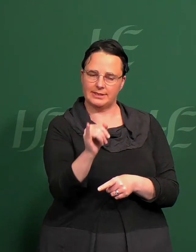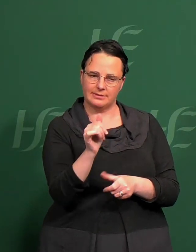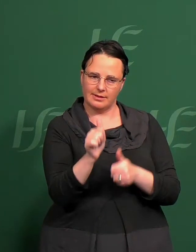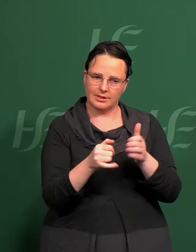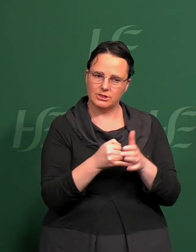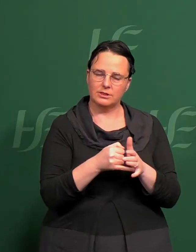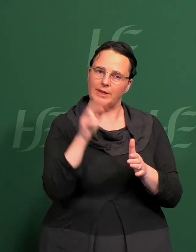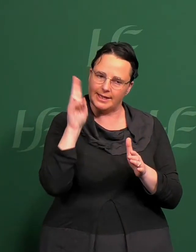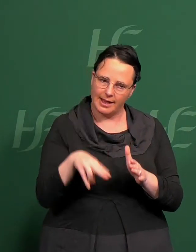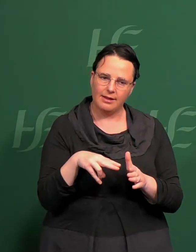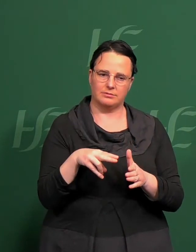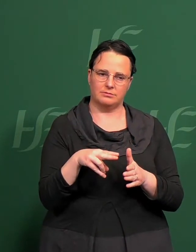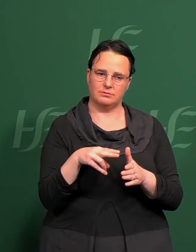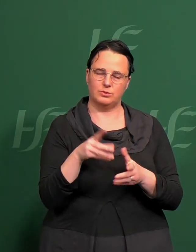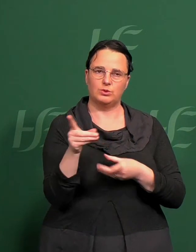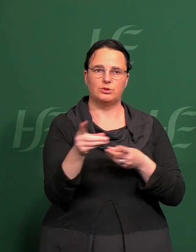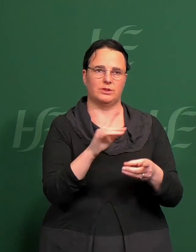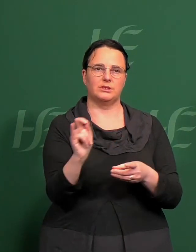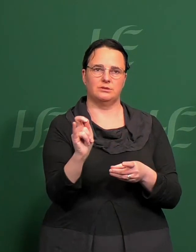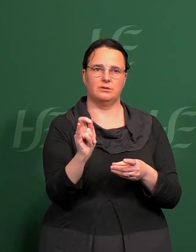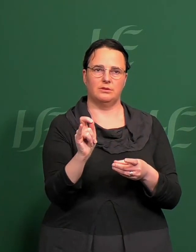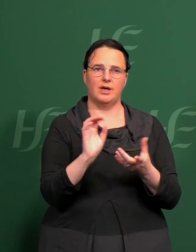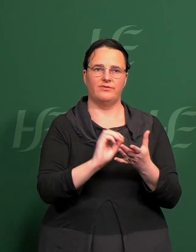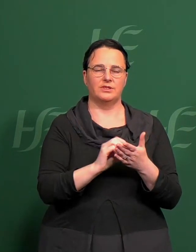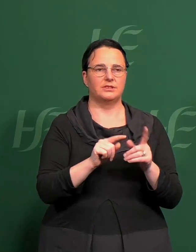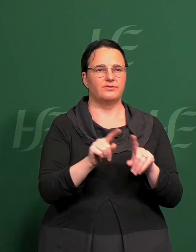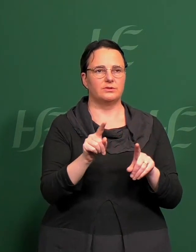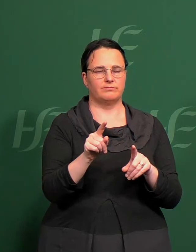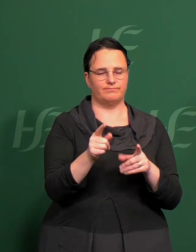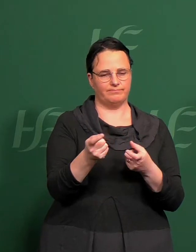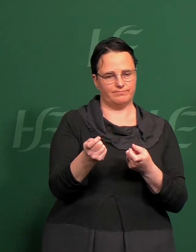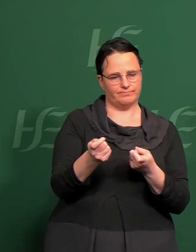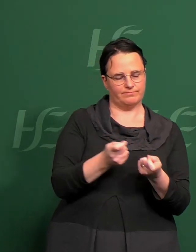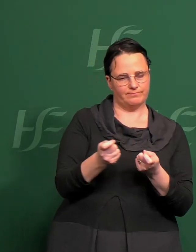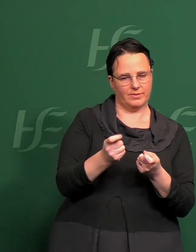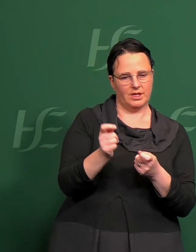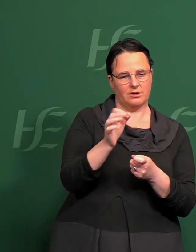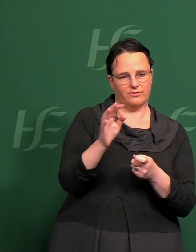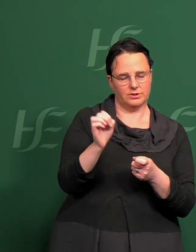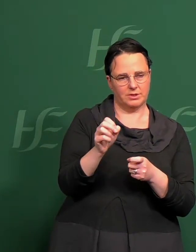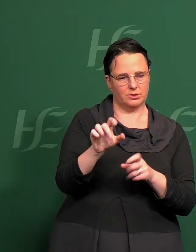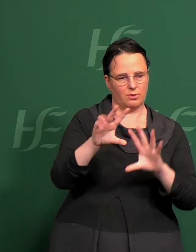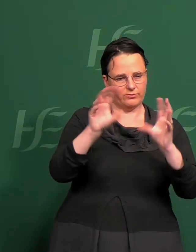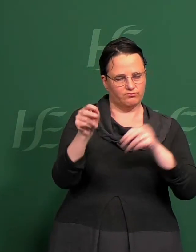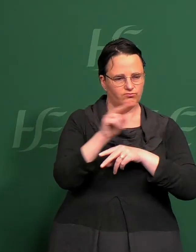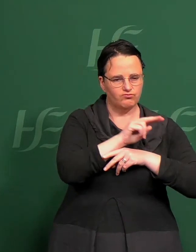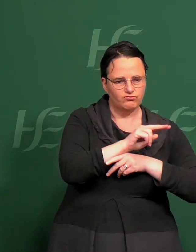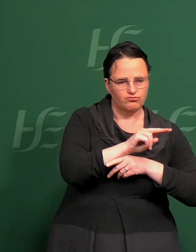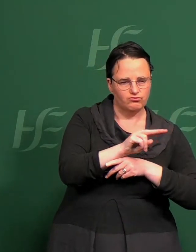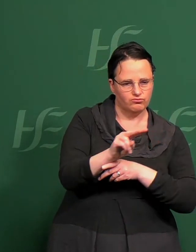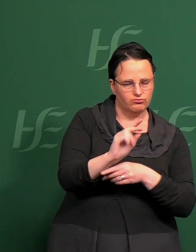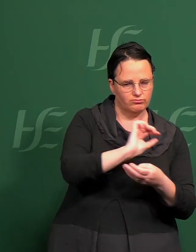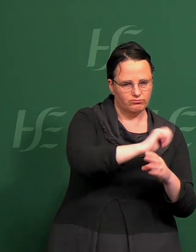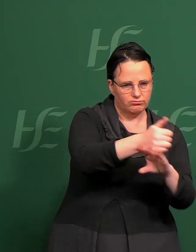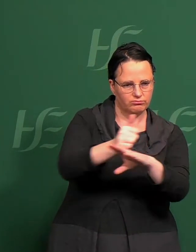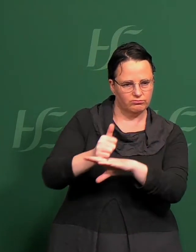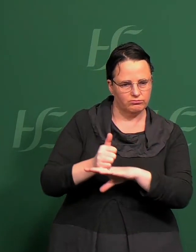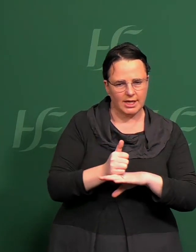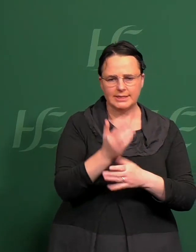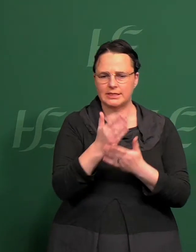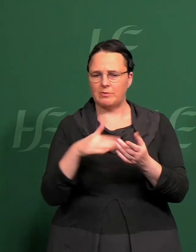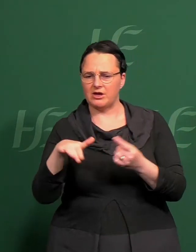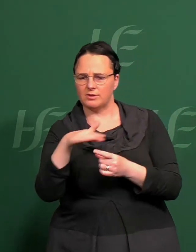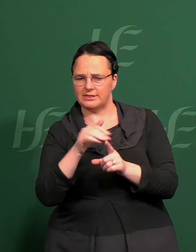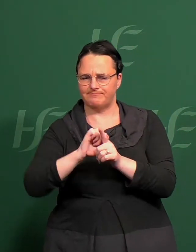be progressed. We've put in place a range of governance structures to provide oversight and enhanced some of the supports in this